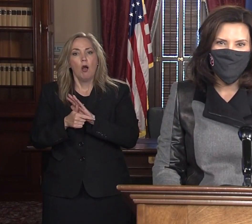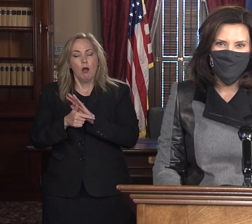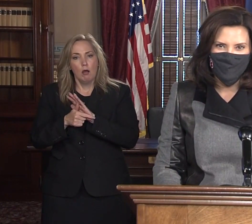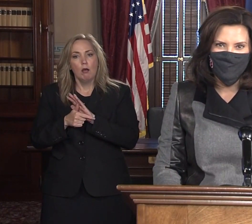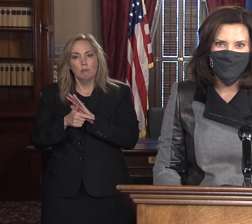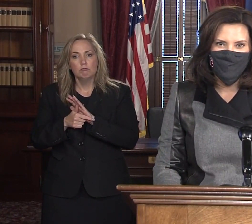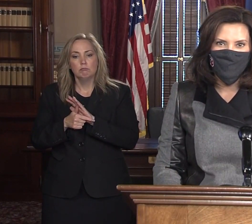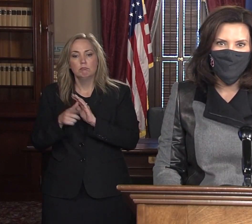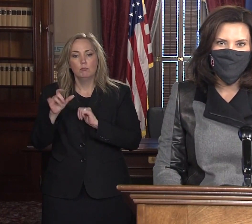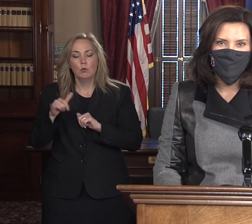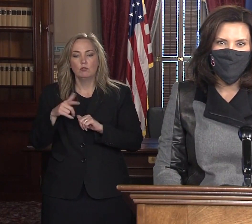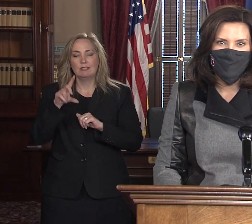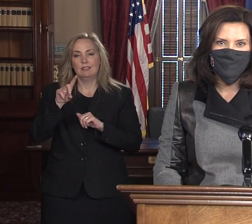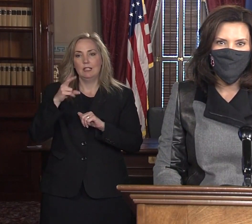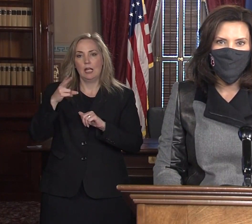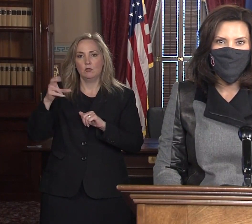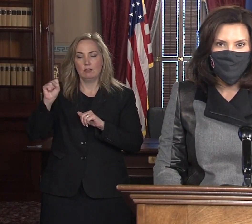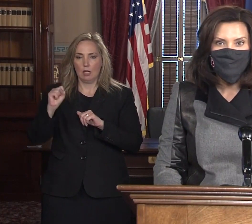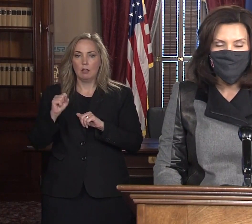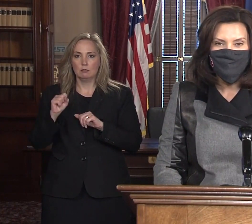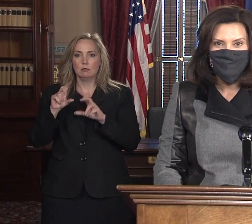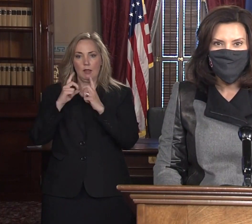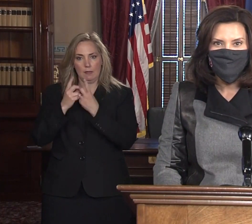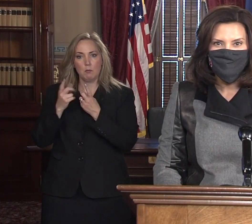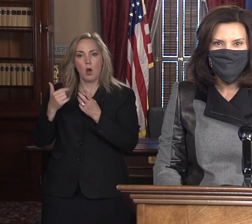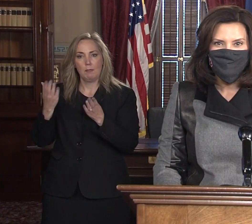the orders that the DHHS department has issued.